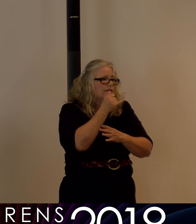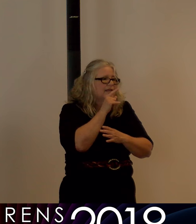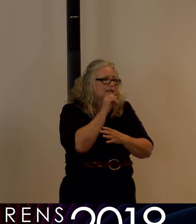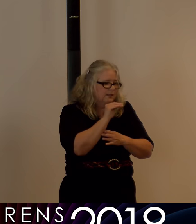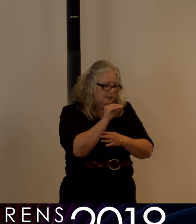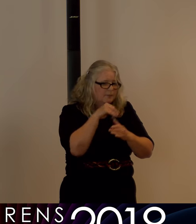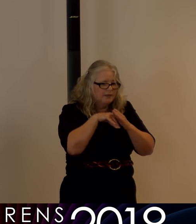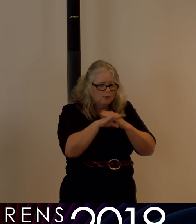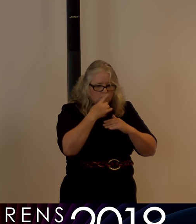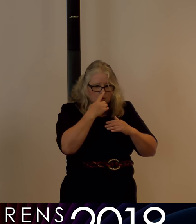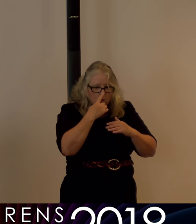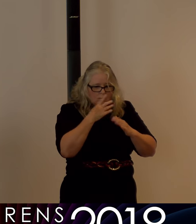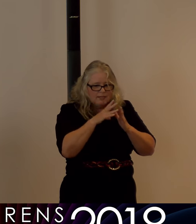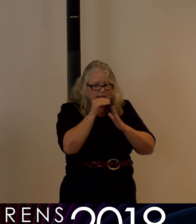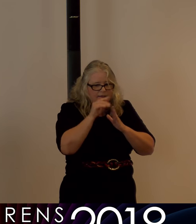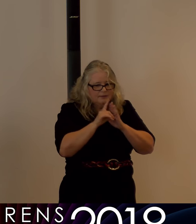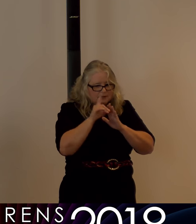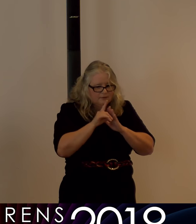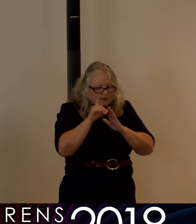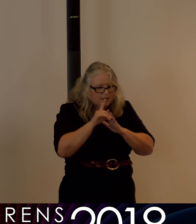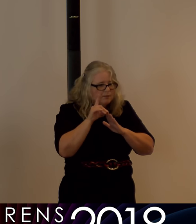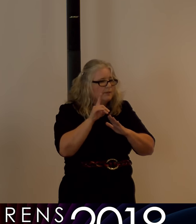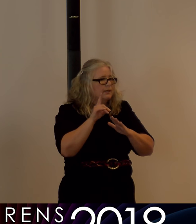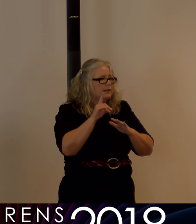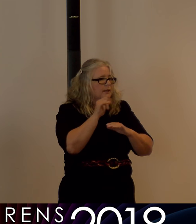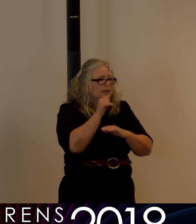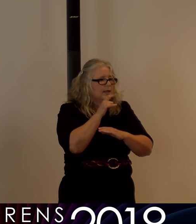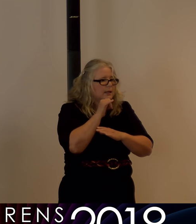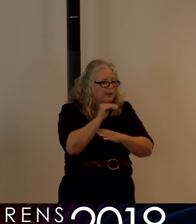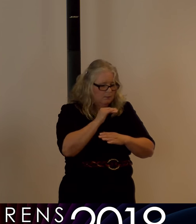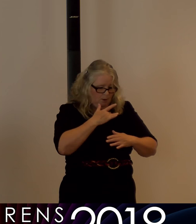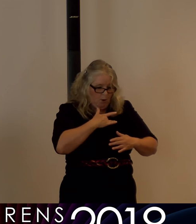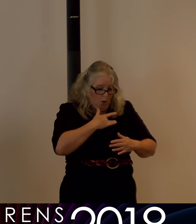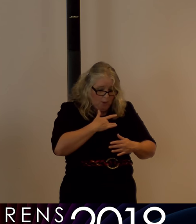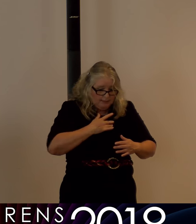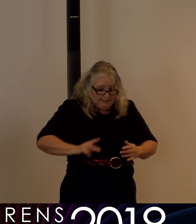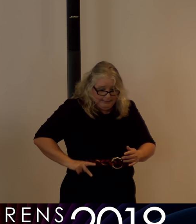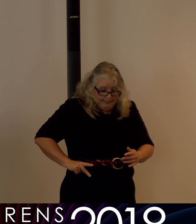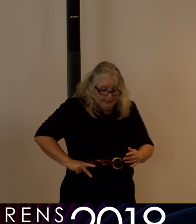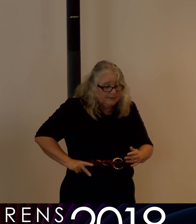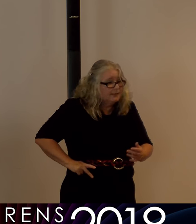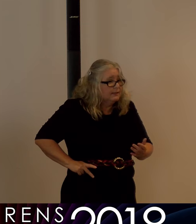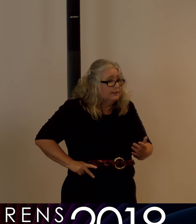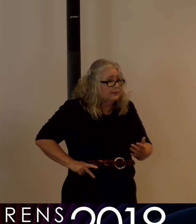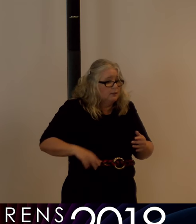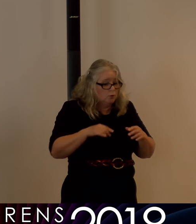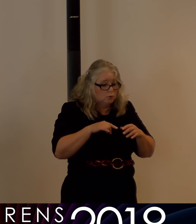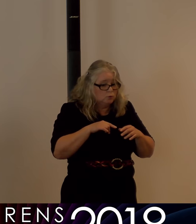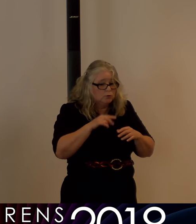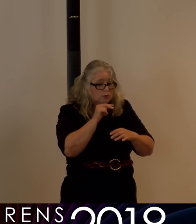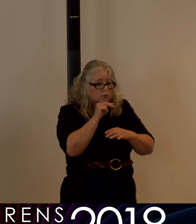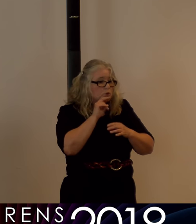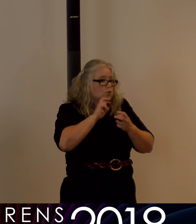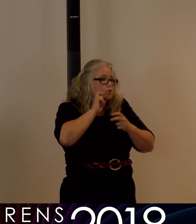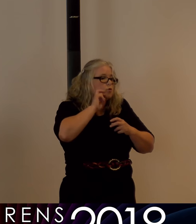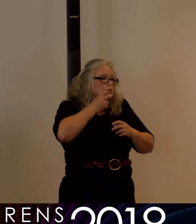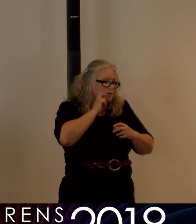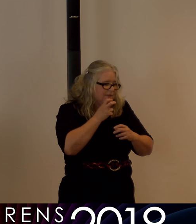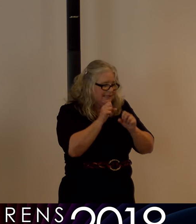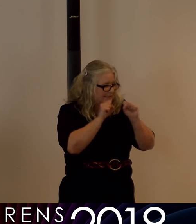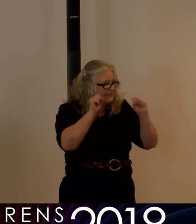developing limb. It's in the heart. It's in the kidney. It's in the gut nervous system. So getting back to the